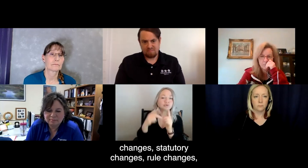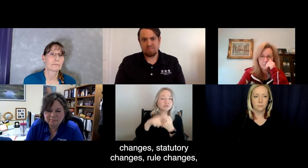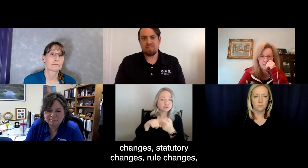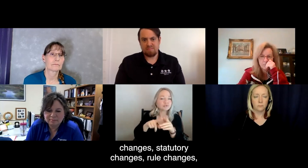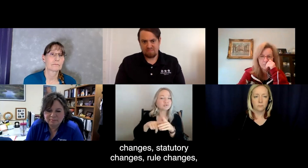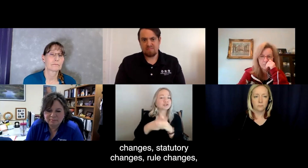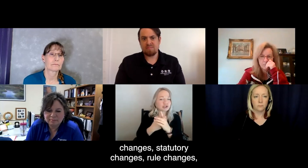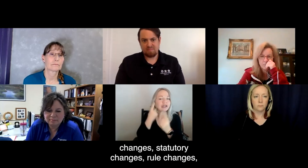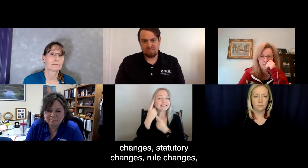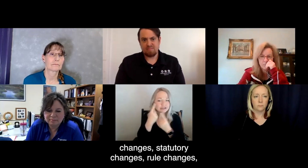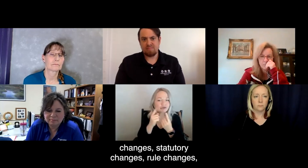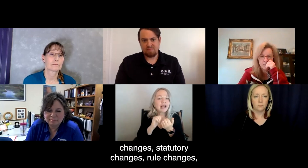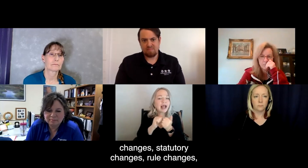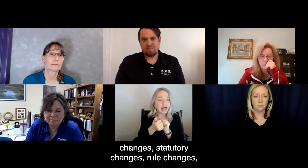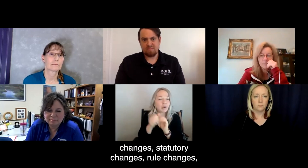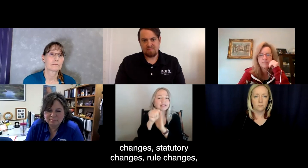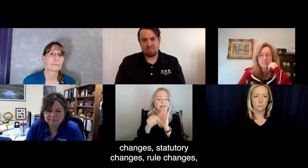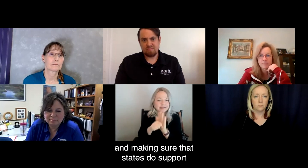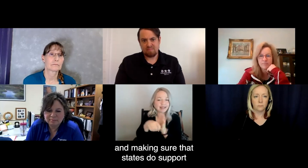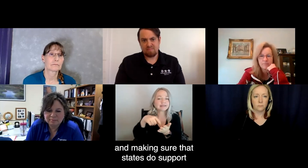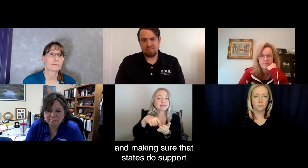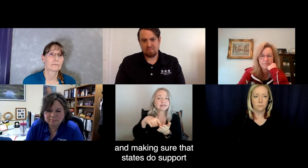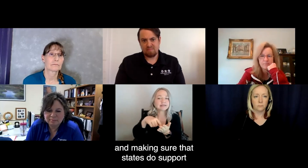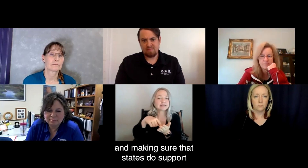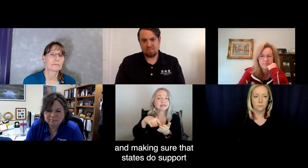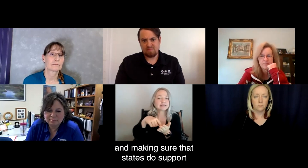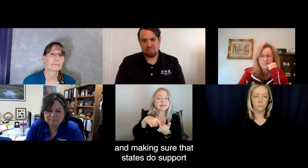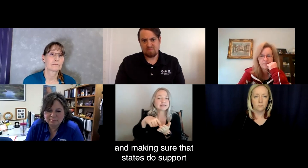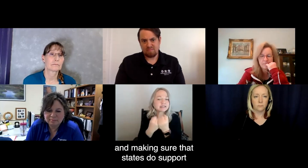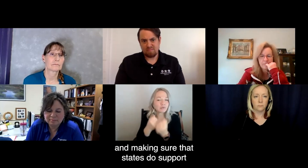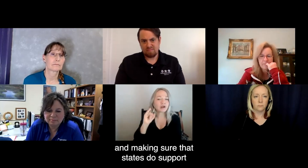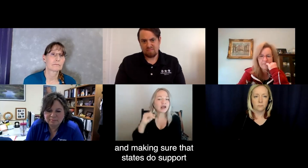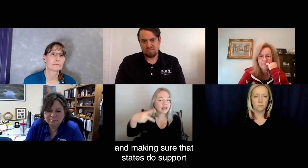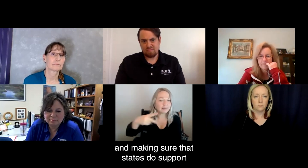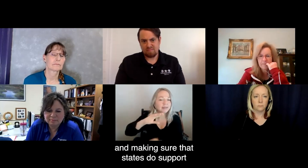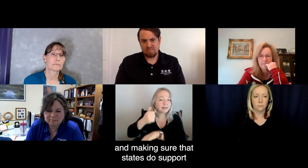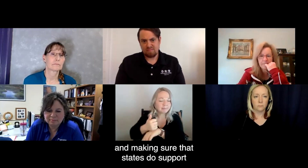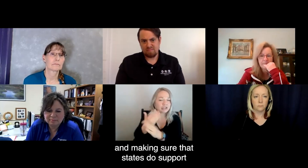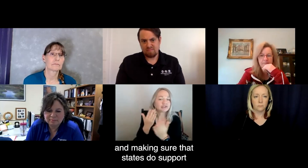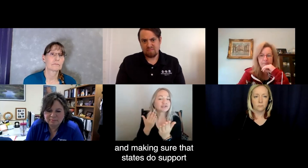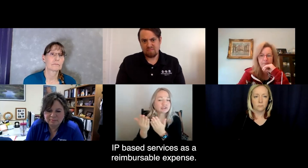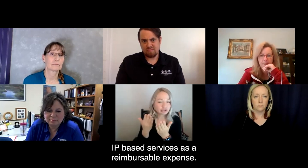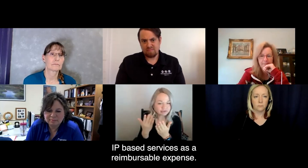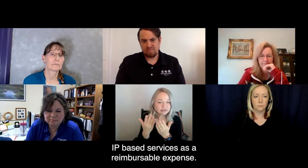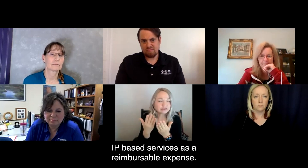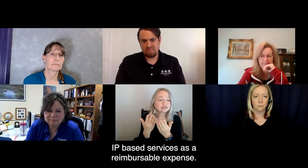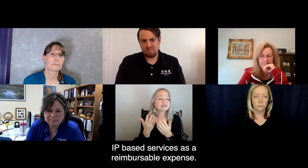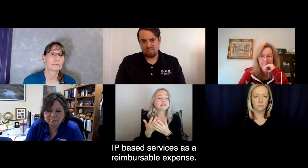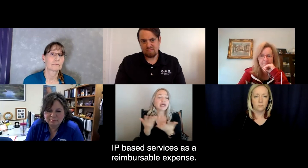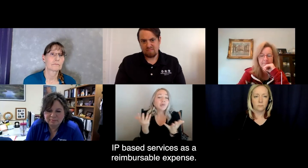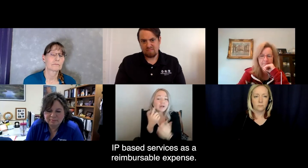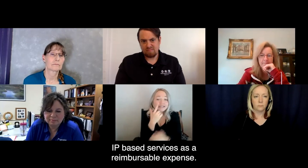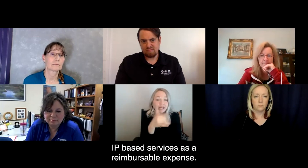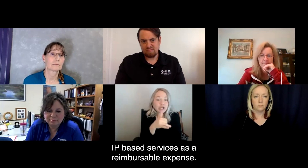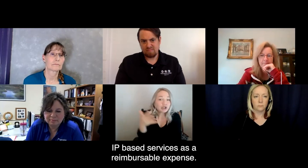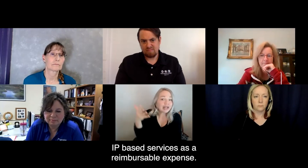changes, statutory changes, rule changes, and making sure that states do support IP-based